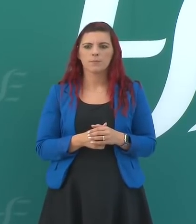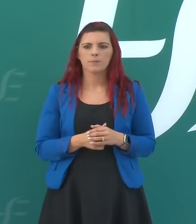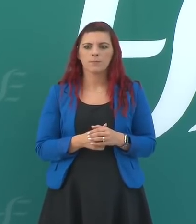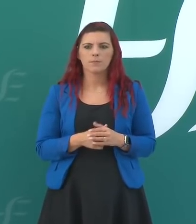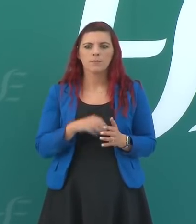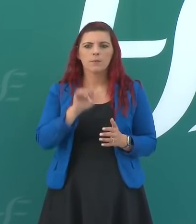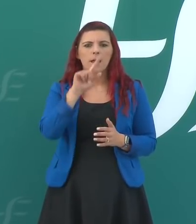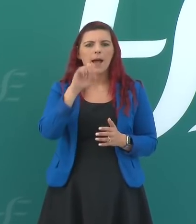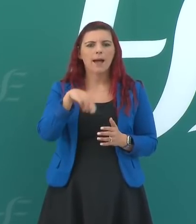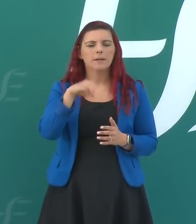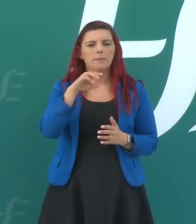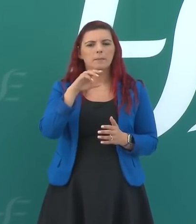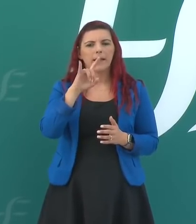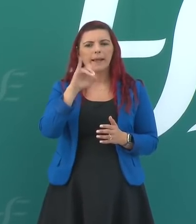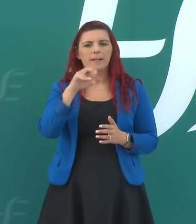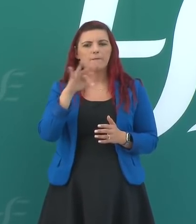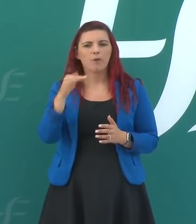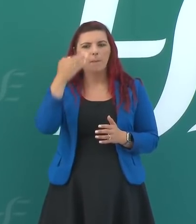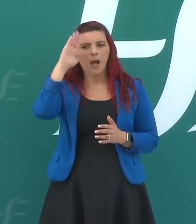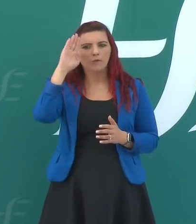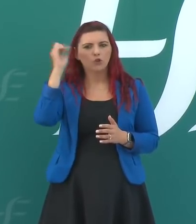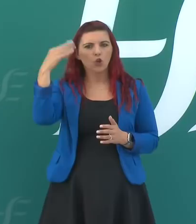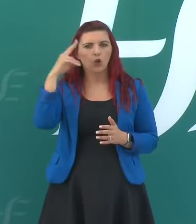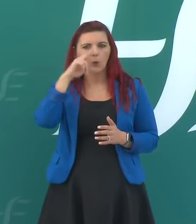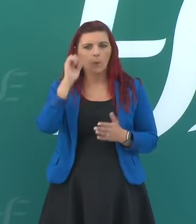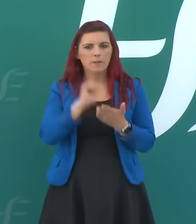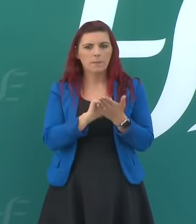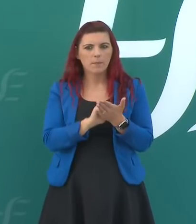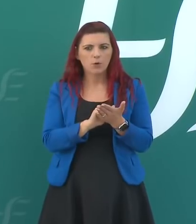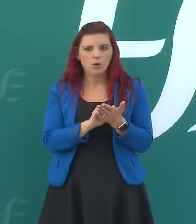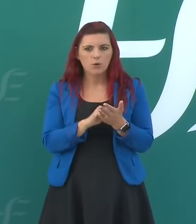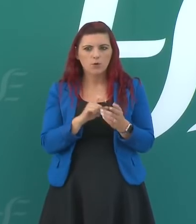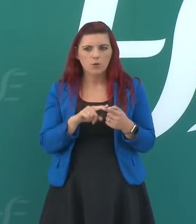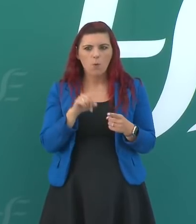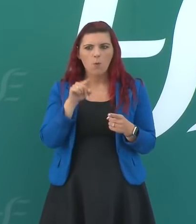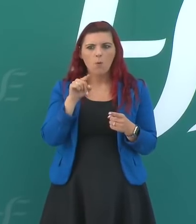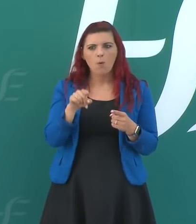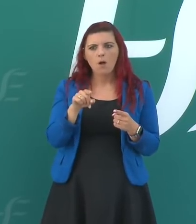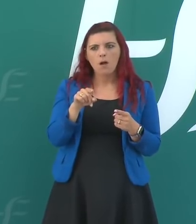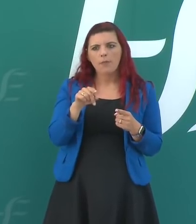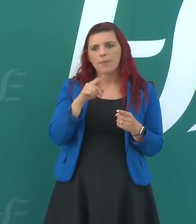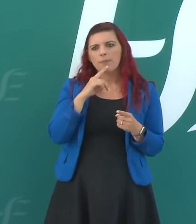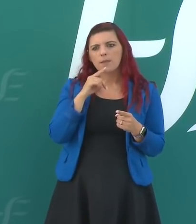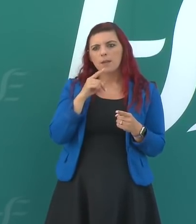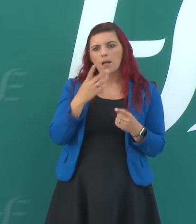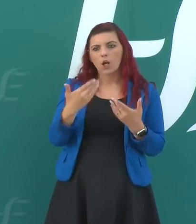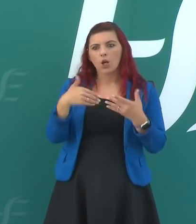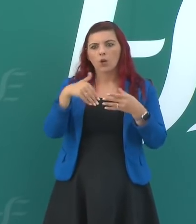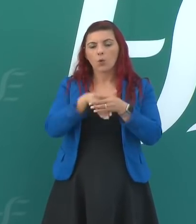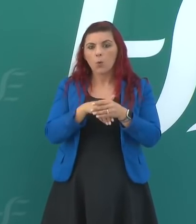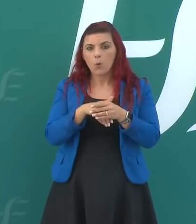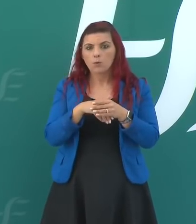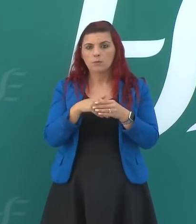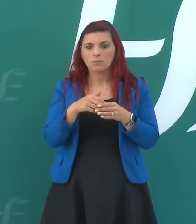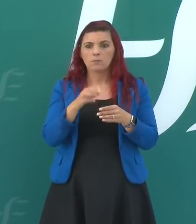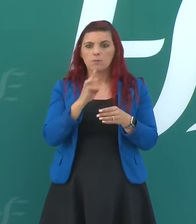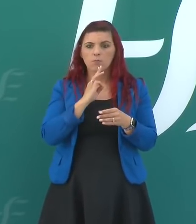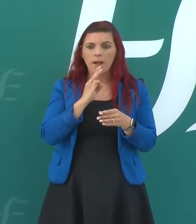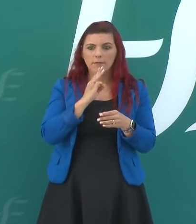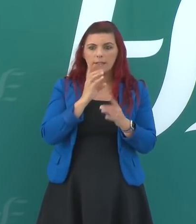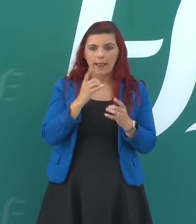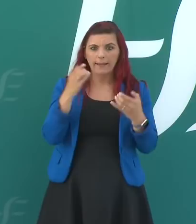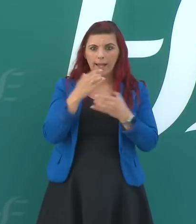Adam Higgins from the Irish Sun. Does the non-COVID care plan that's coming next week include the private healthcare capacity, and for how